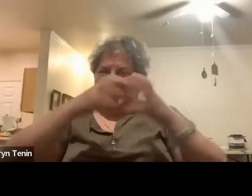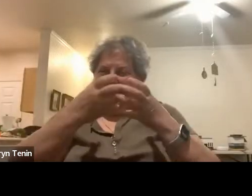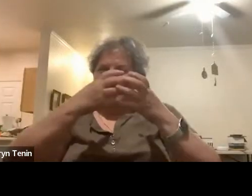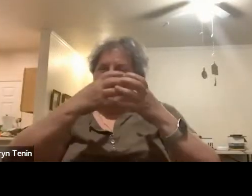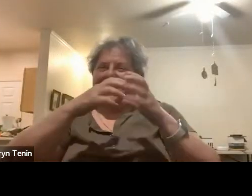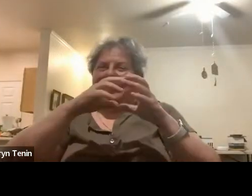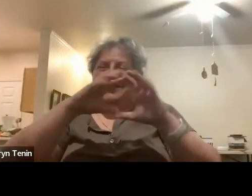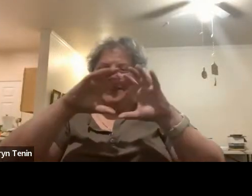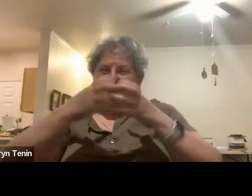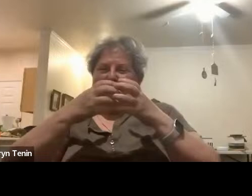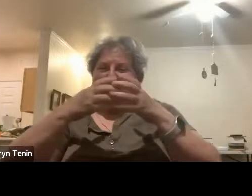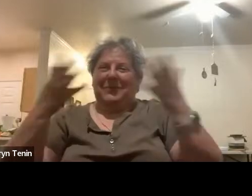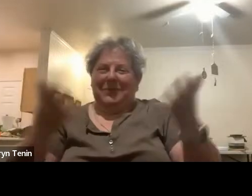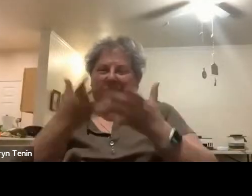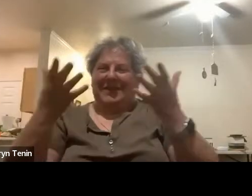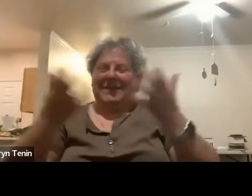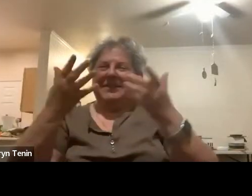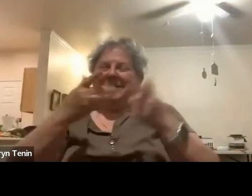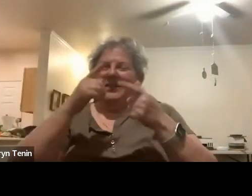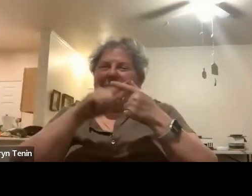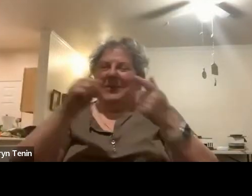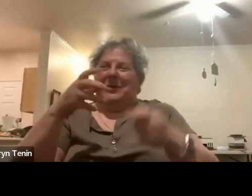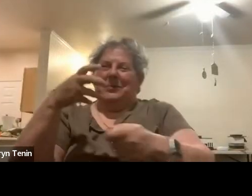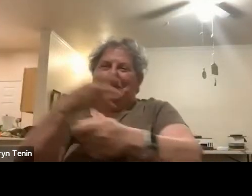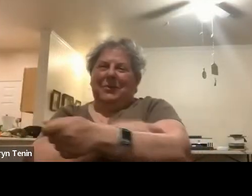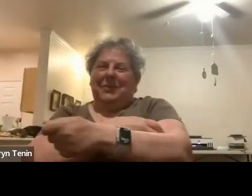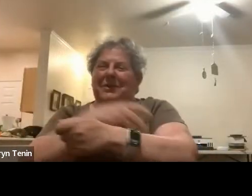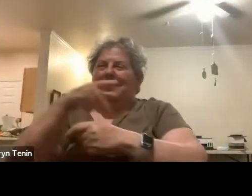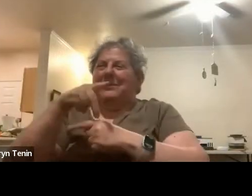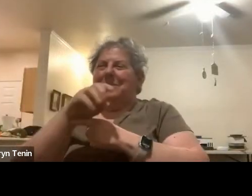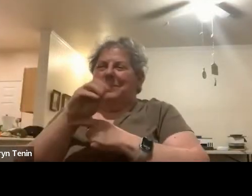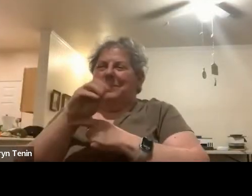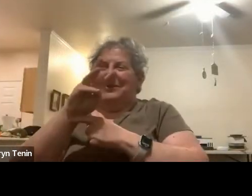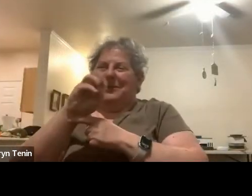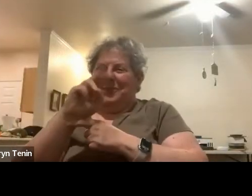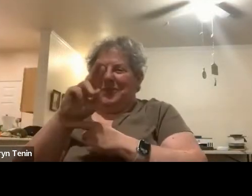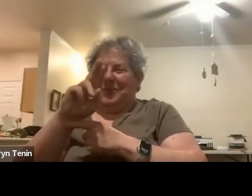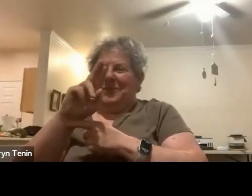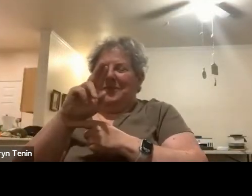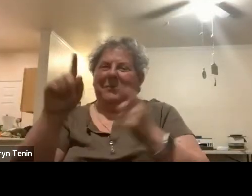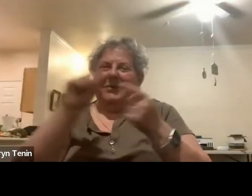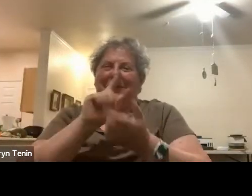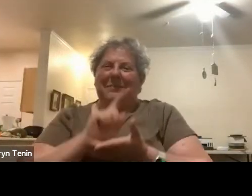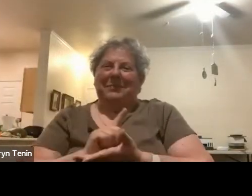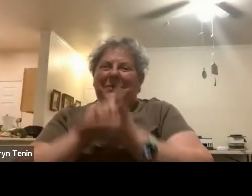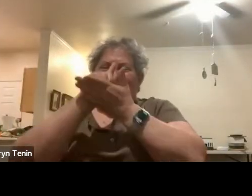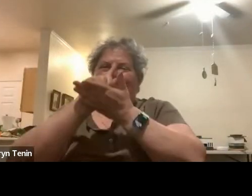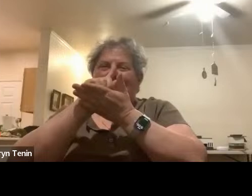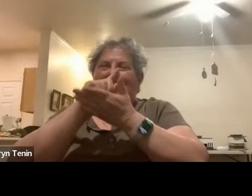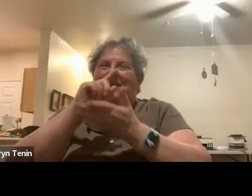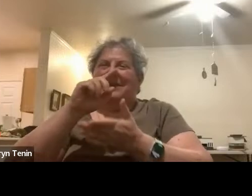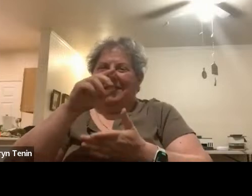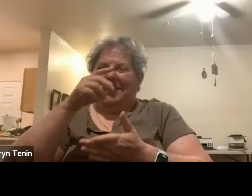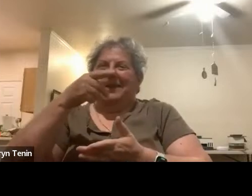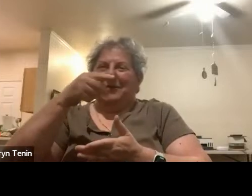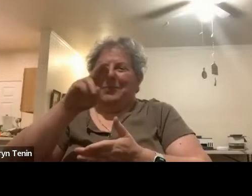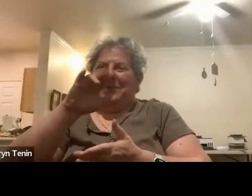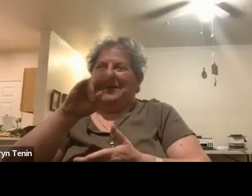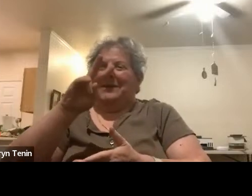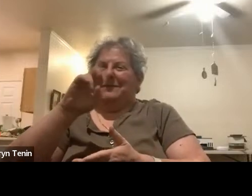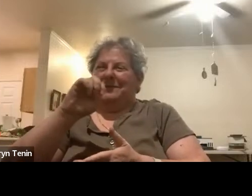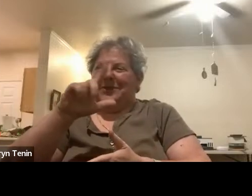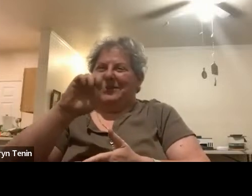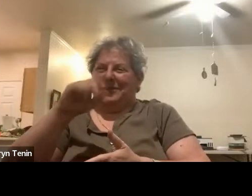are asking to provide more of a robust service here and